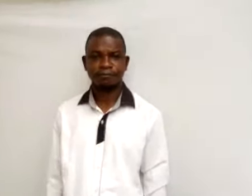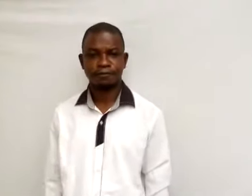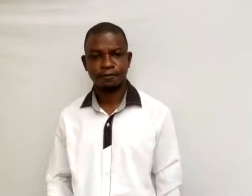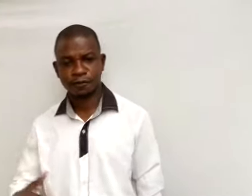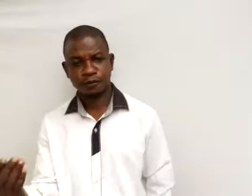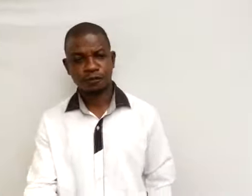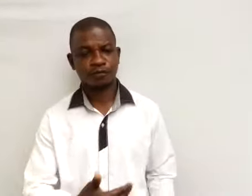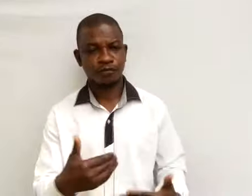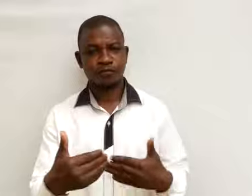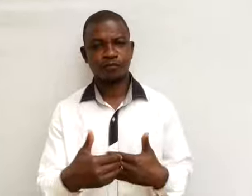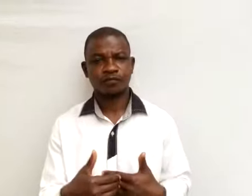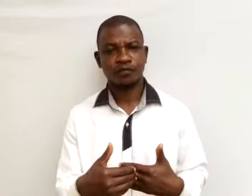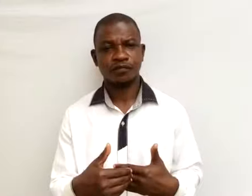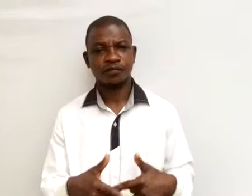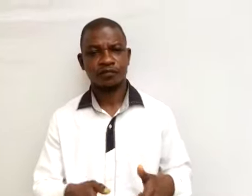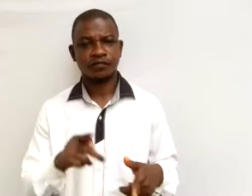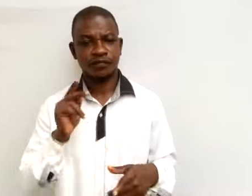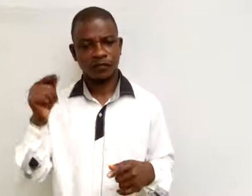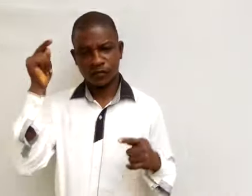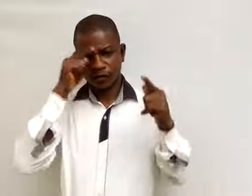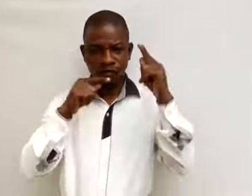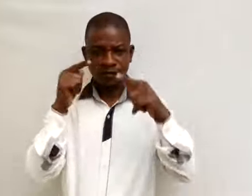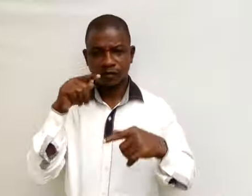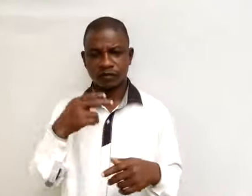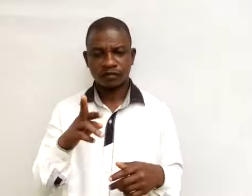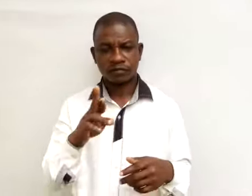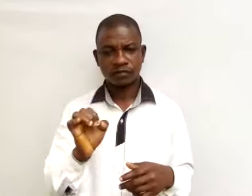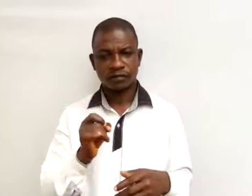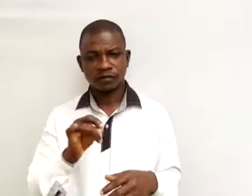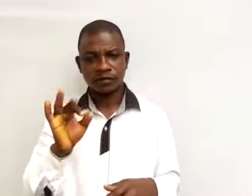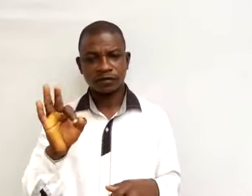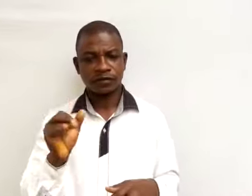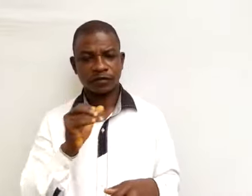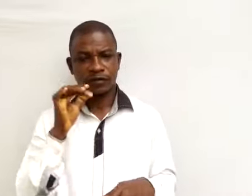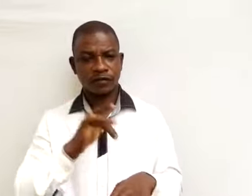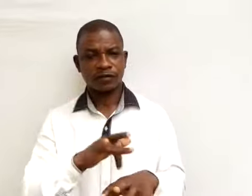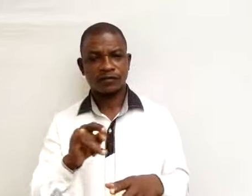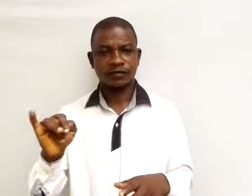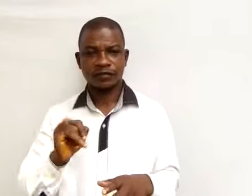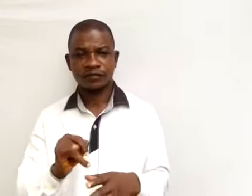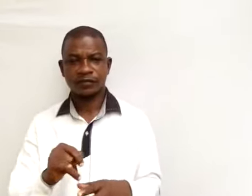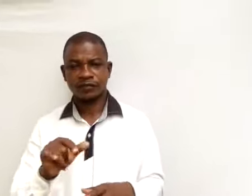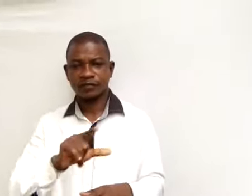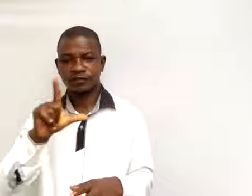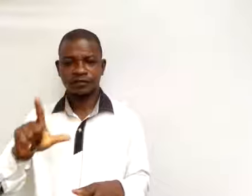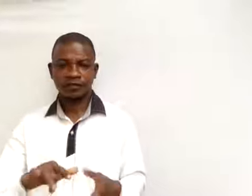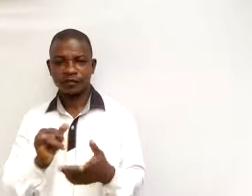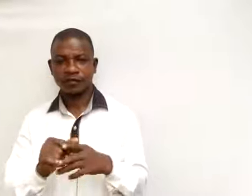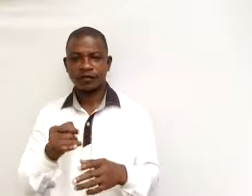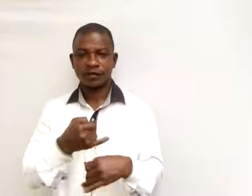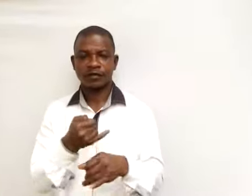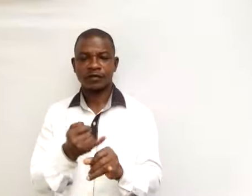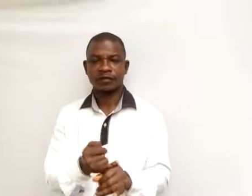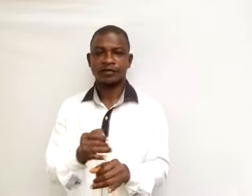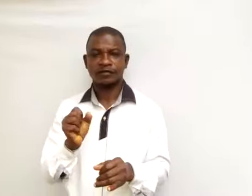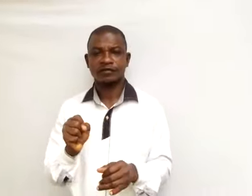Welcome back. Let us consider the remaining factors affecting location of industry. Number